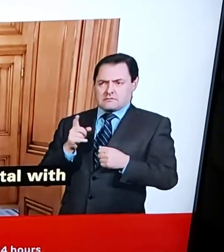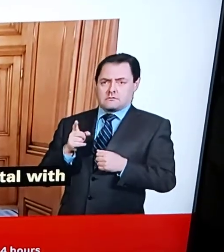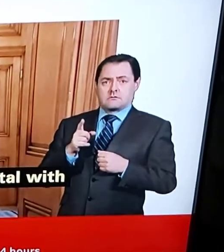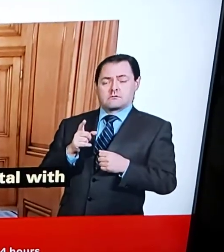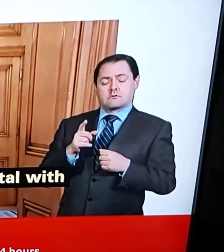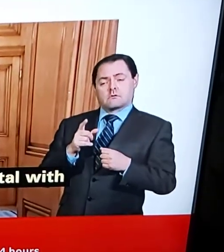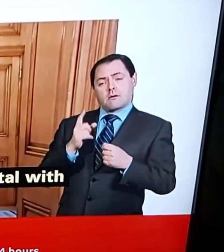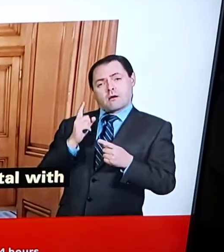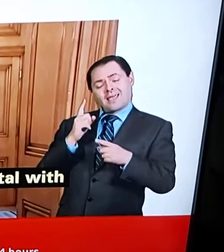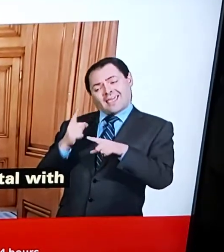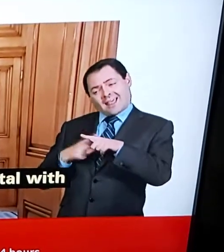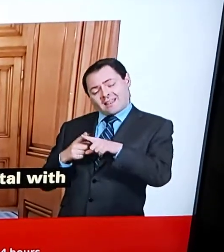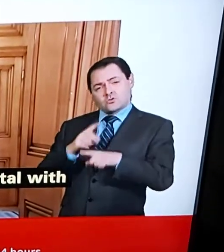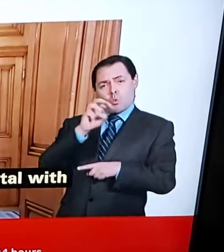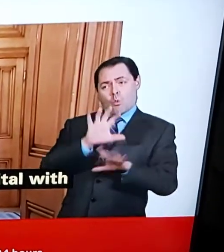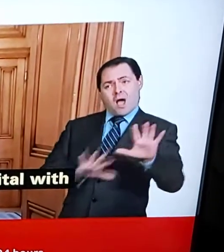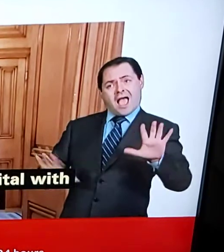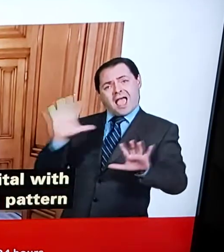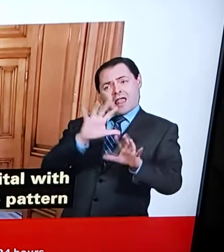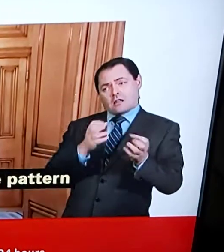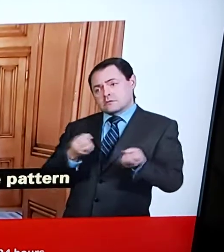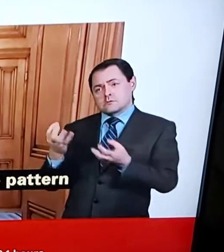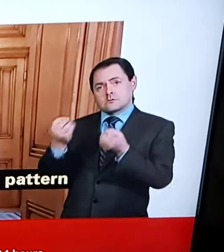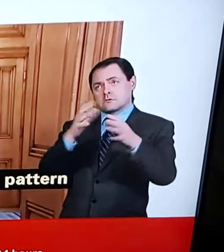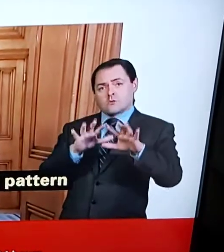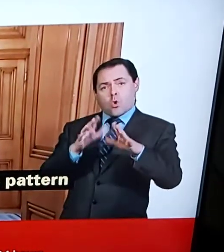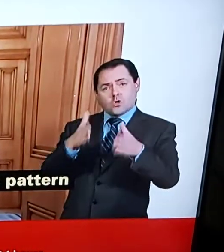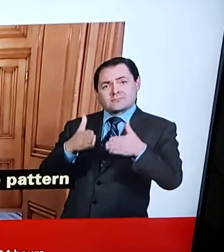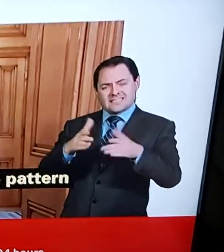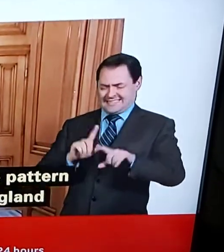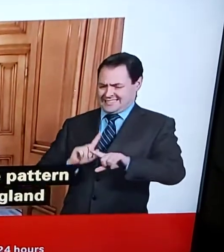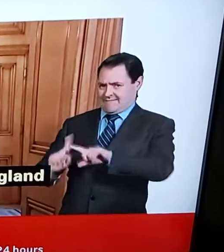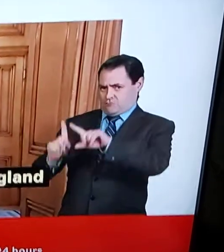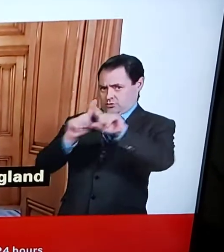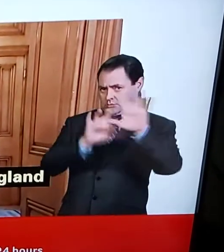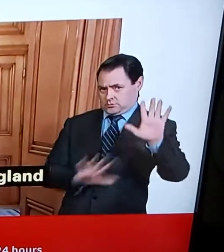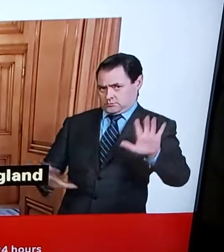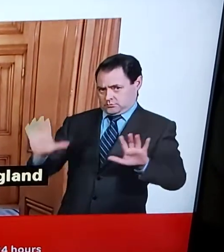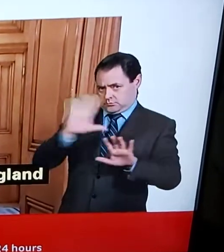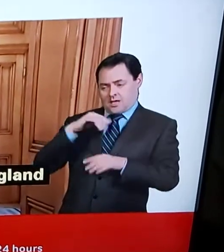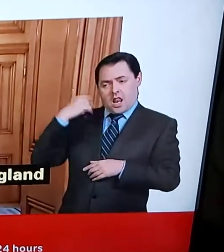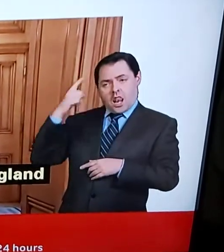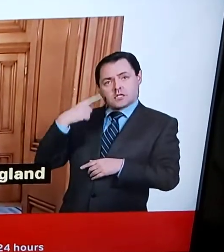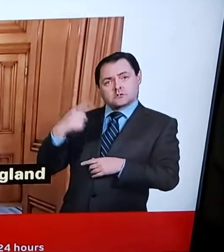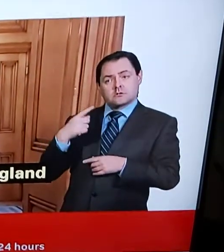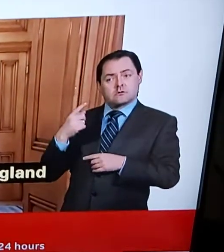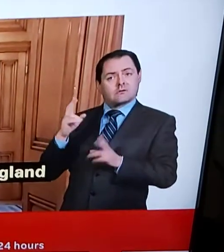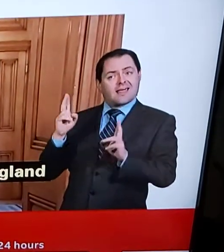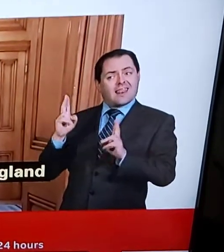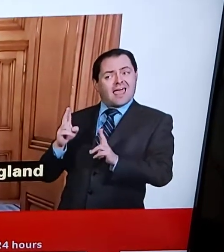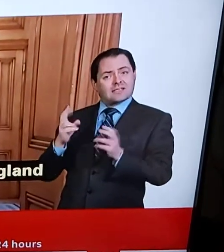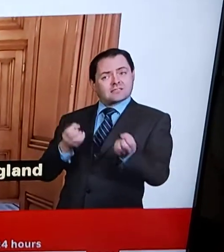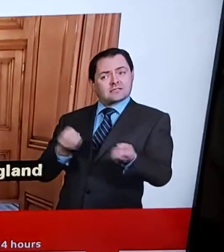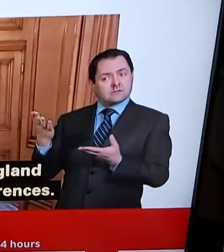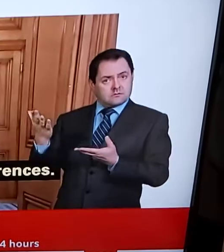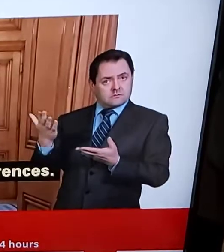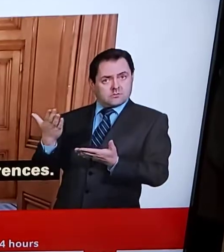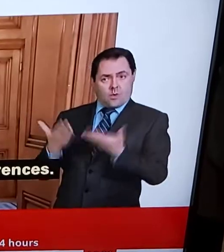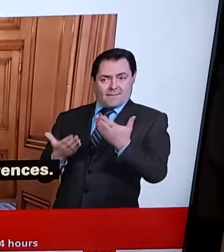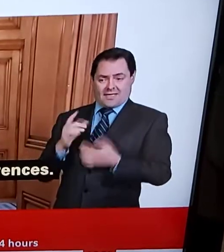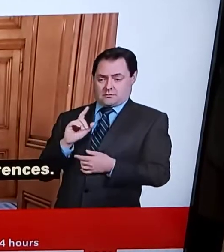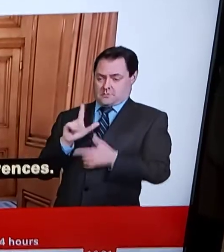in England and Wales has regional differences. In London, the number of admissions fell slightly between the 1st and 2nd of